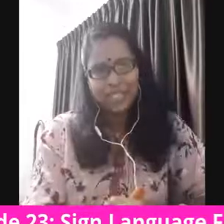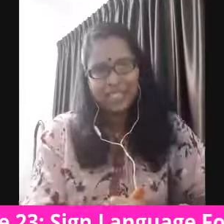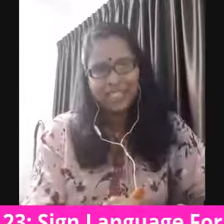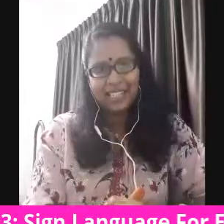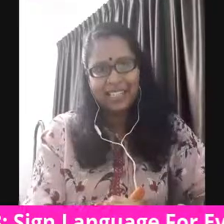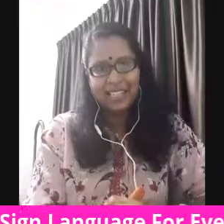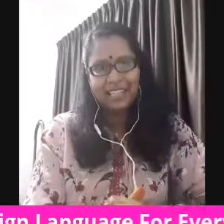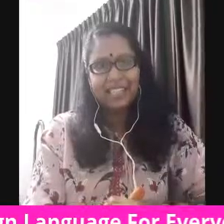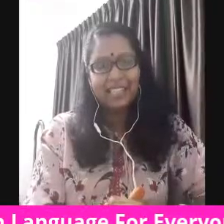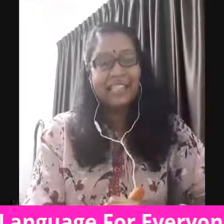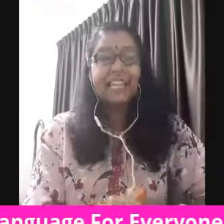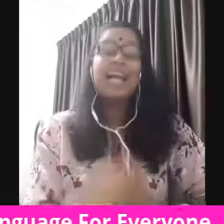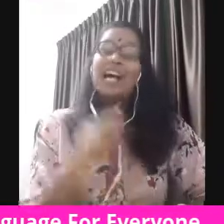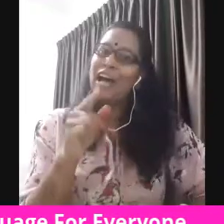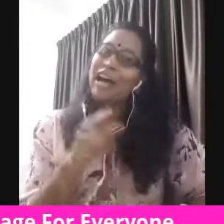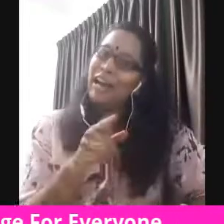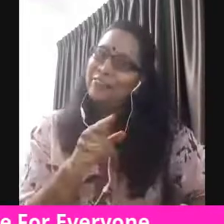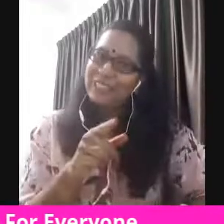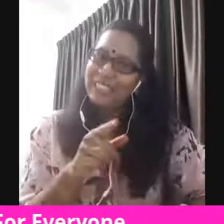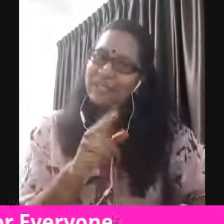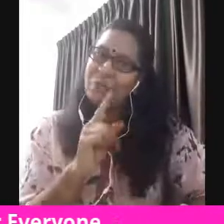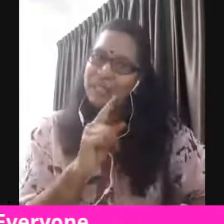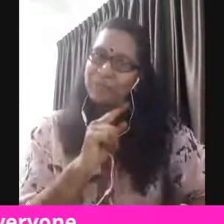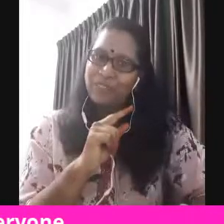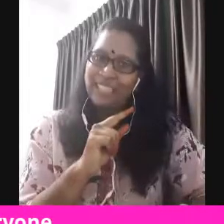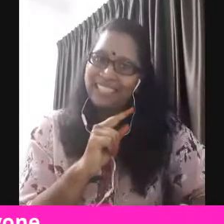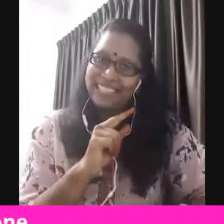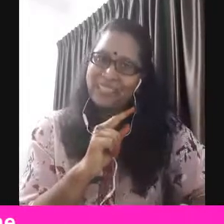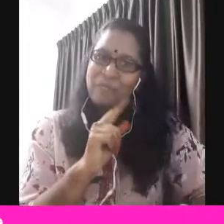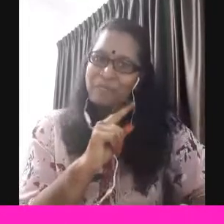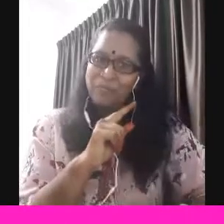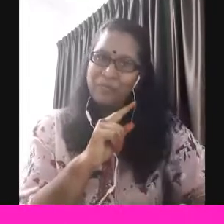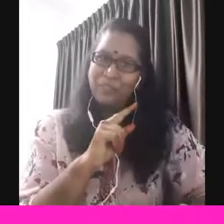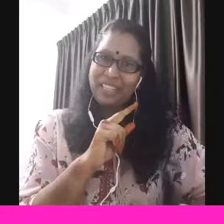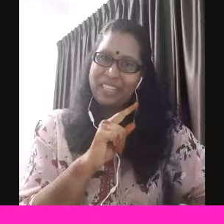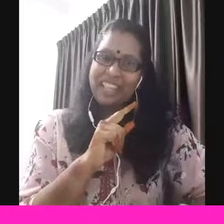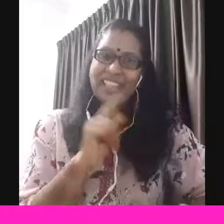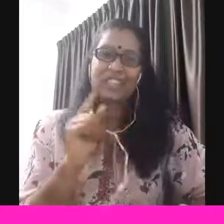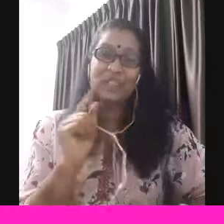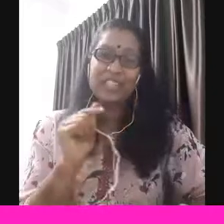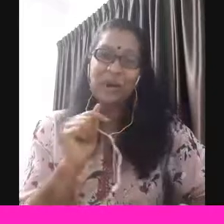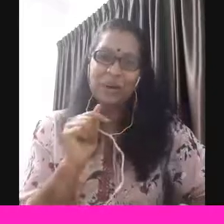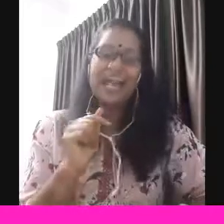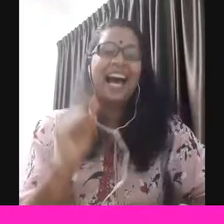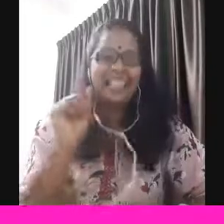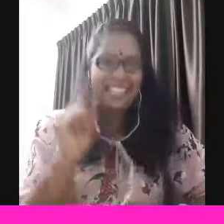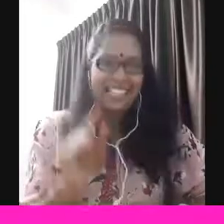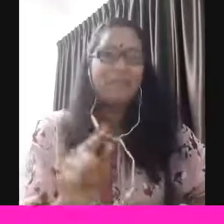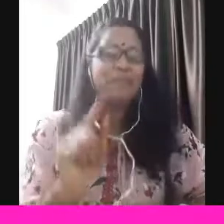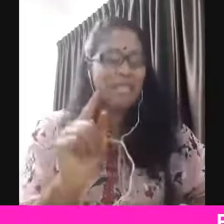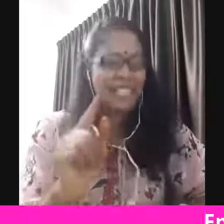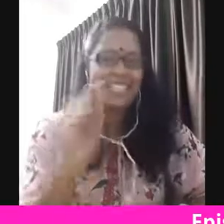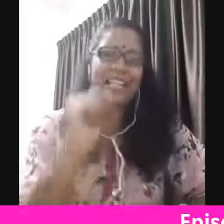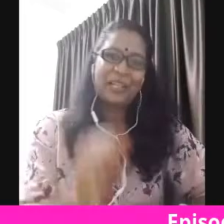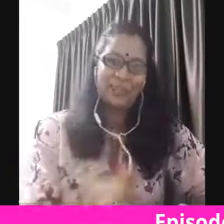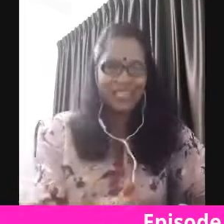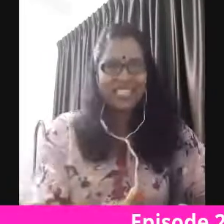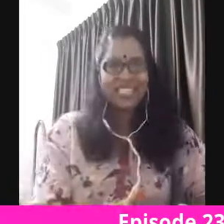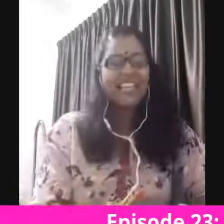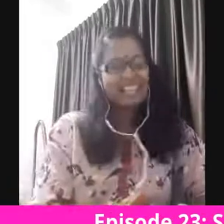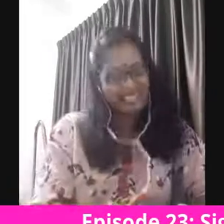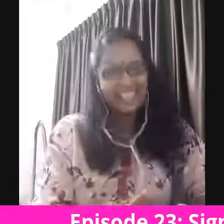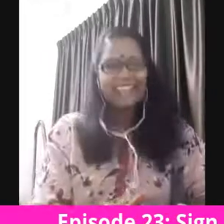Language. India, Uh-huh. have you seen that Molly movie? Mori movie, Yeah, the Jyotika one? Mori, yes. That's the British Yes. Sign